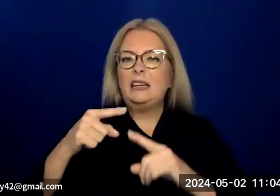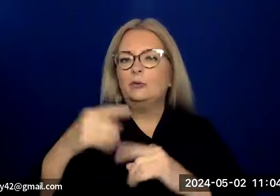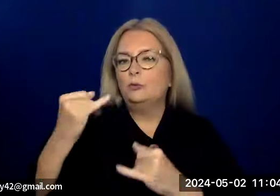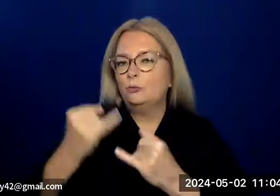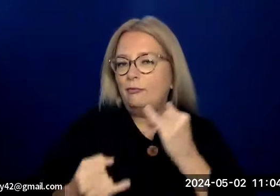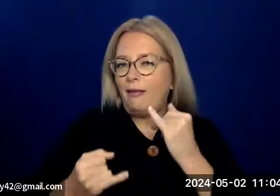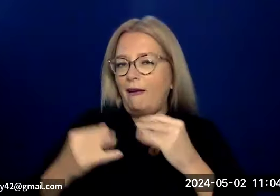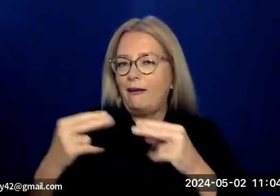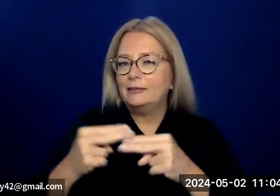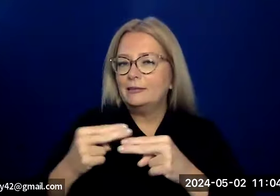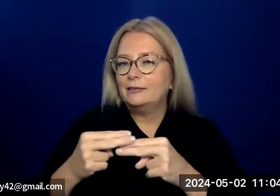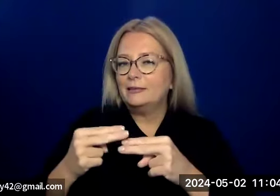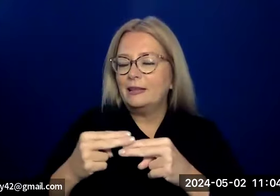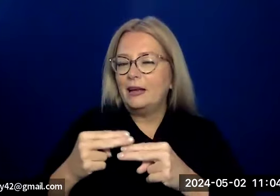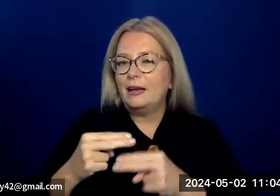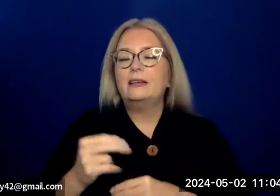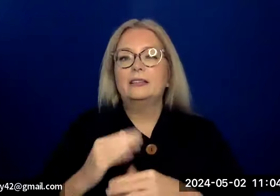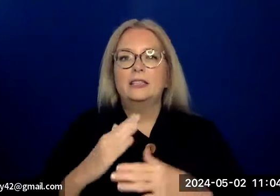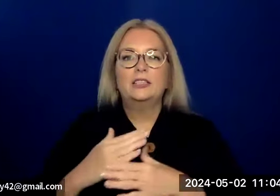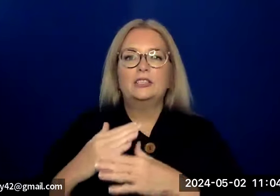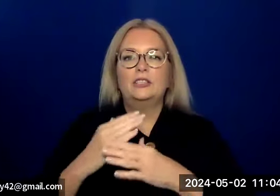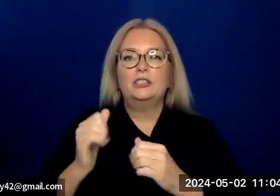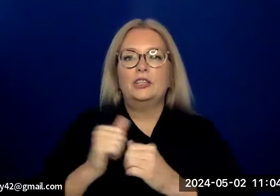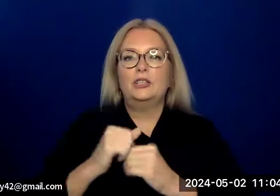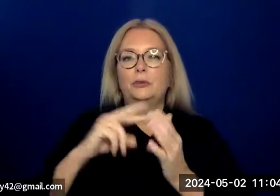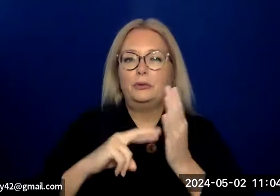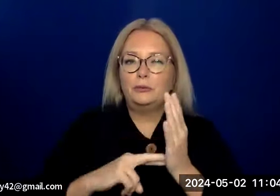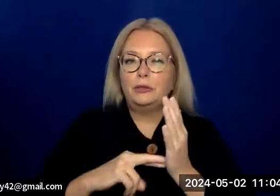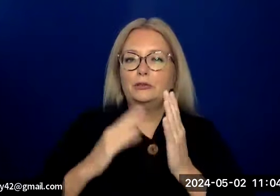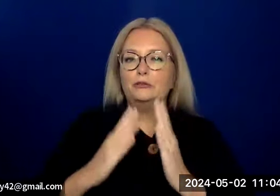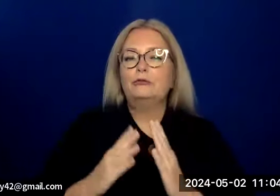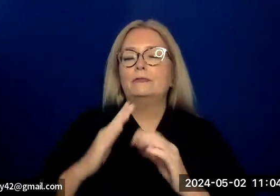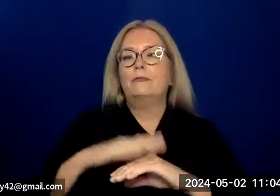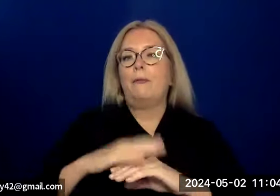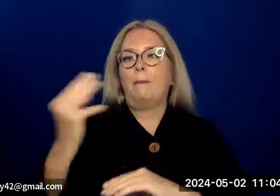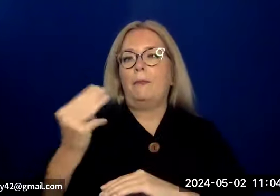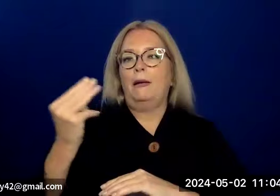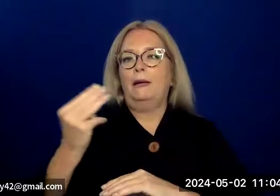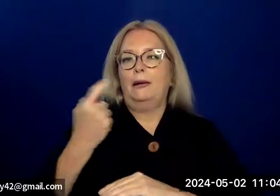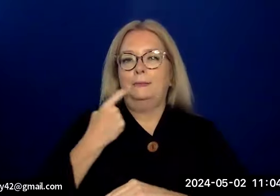deck, which was shared with registrants on Monday.